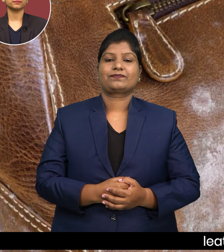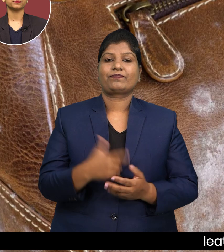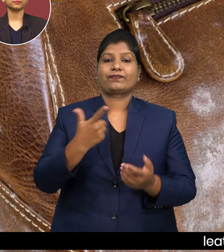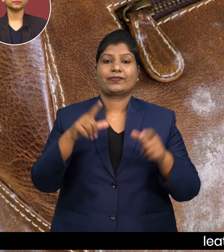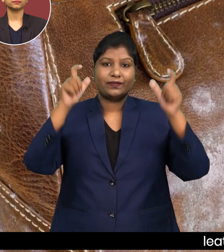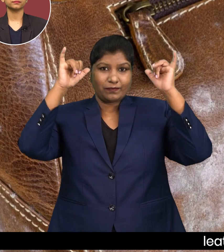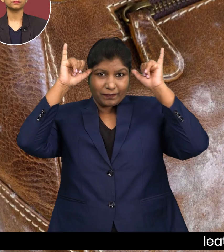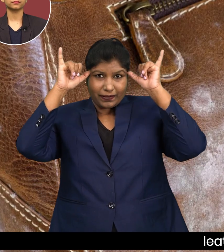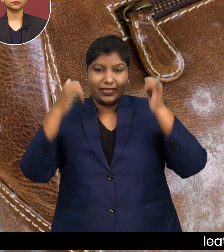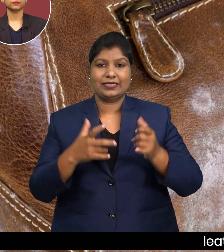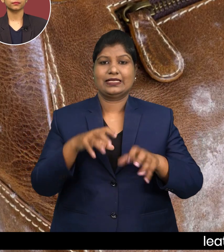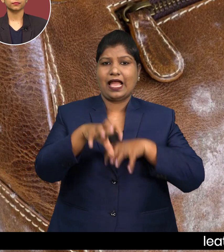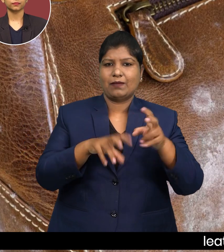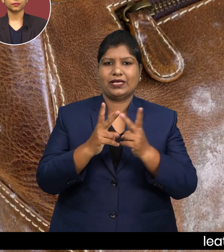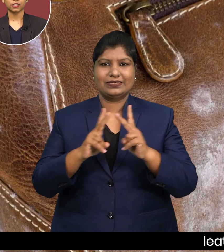leather,